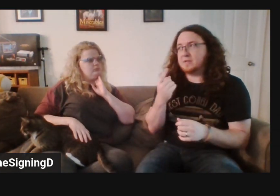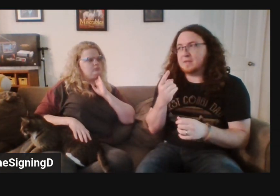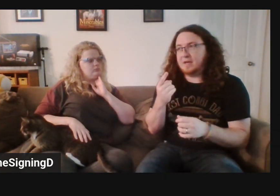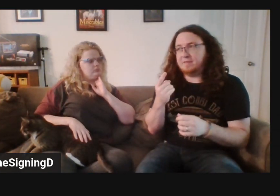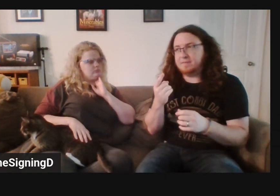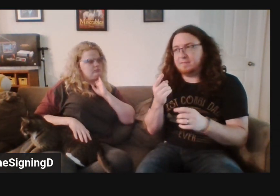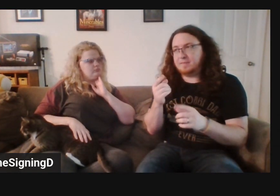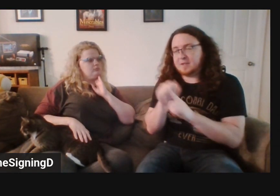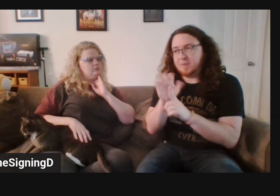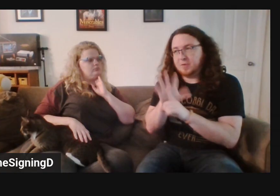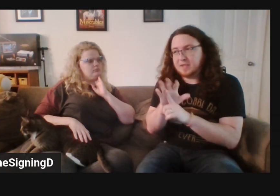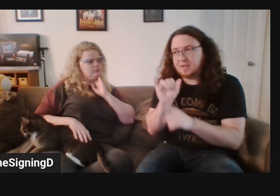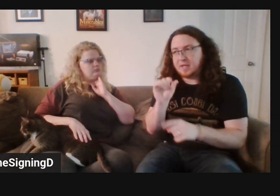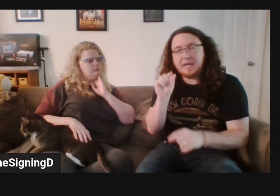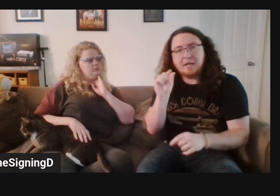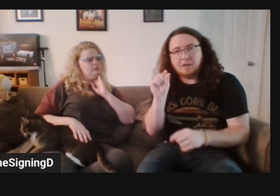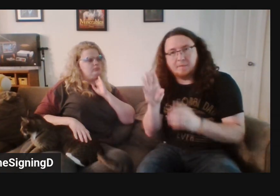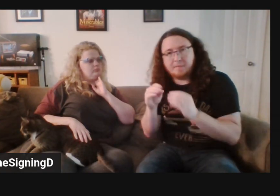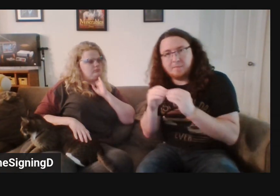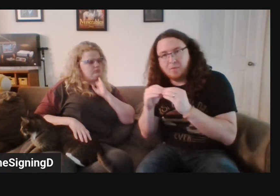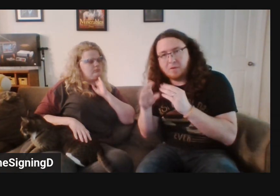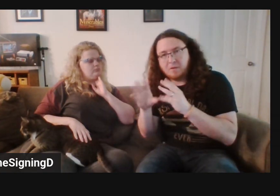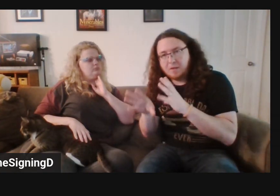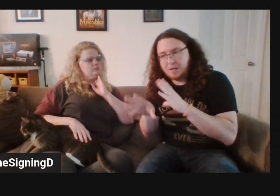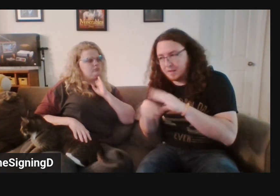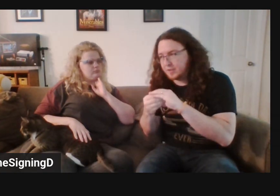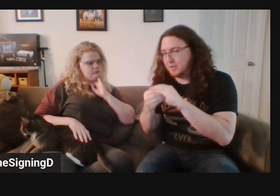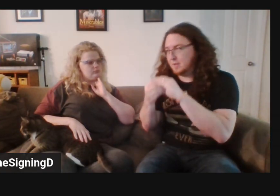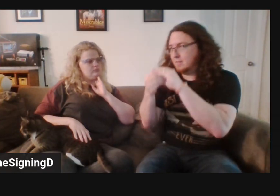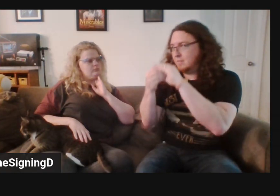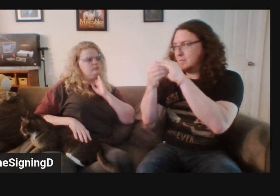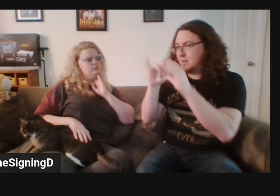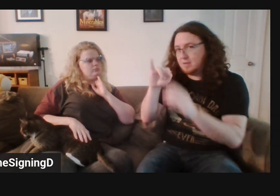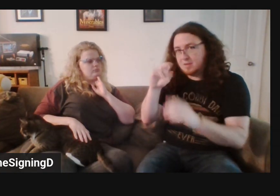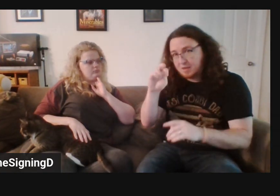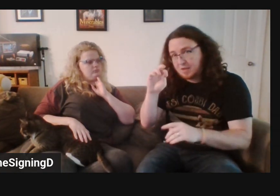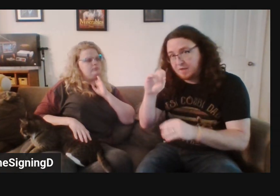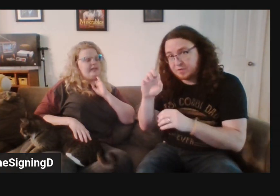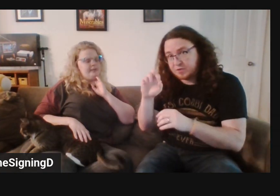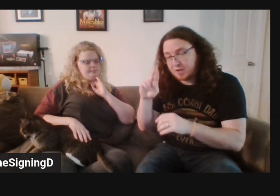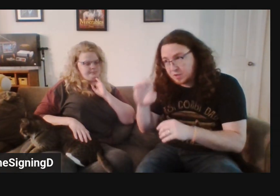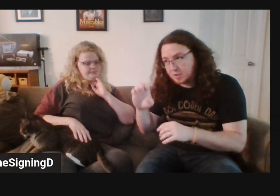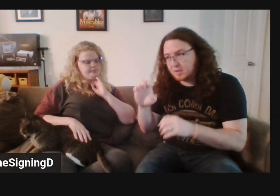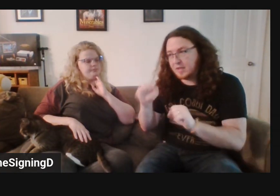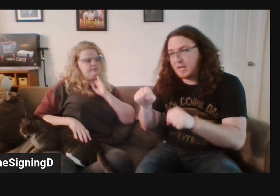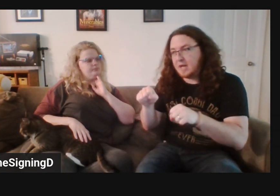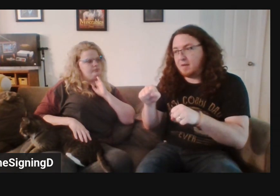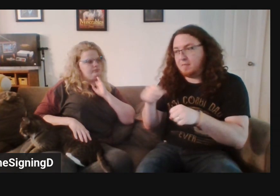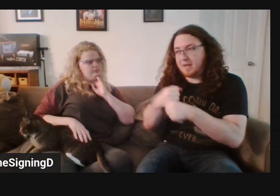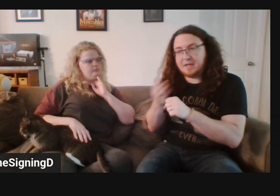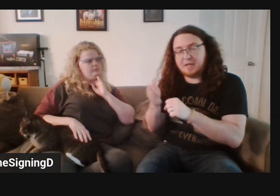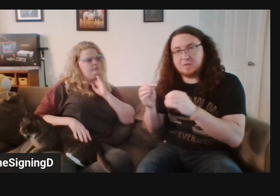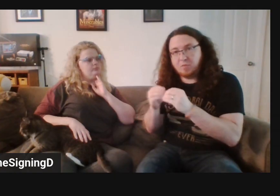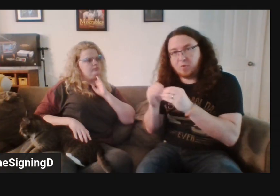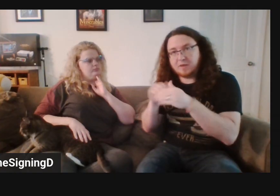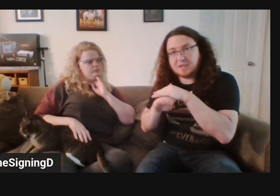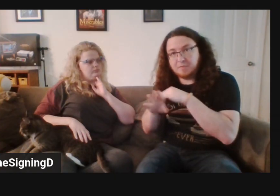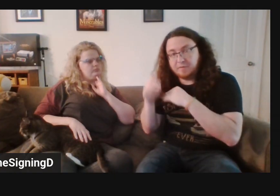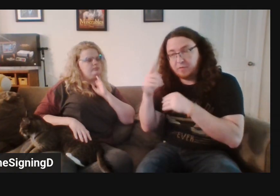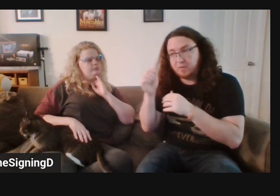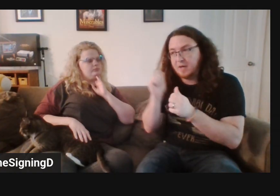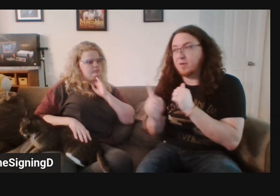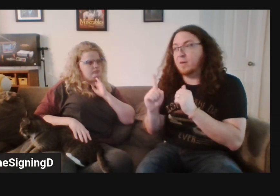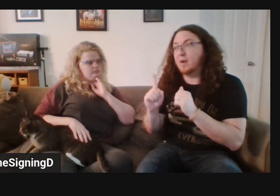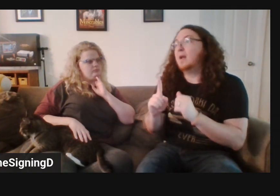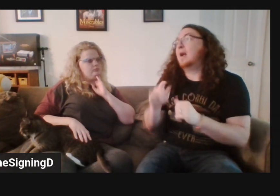are just kind of exposing that, hey, a little bit more additional infrastructure can make things more